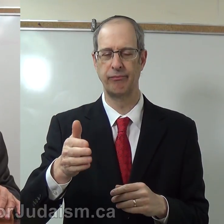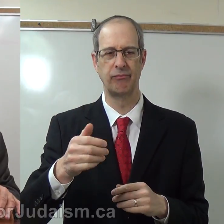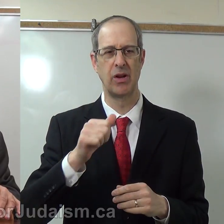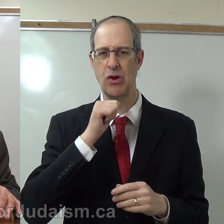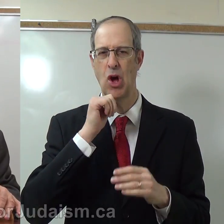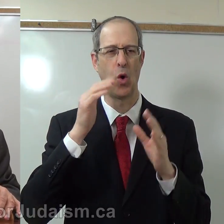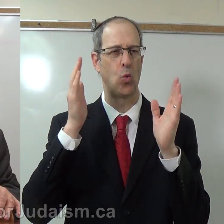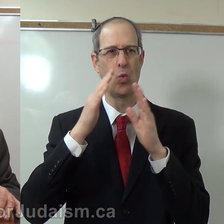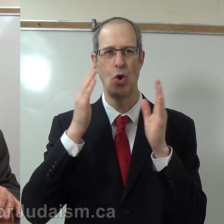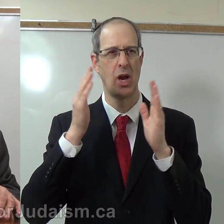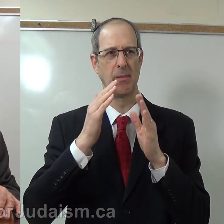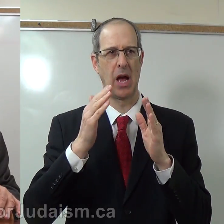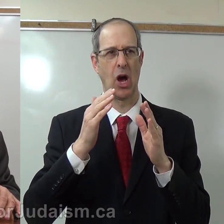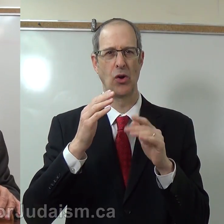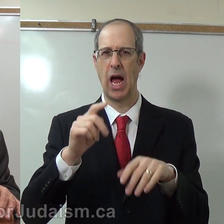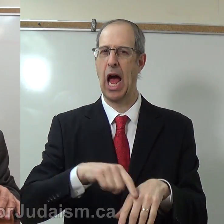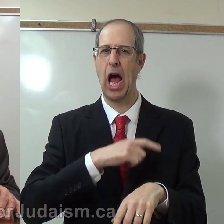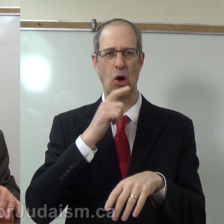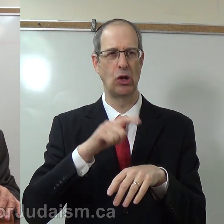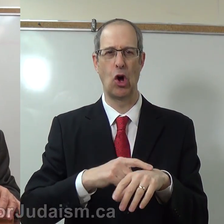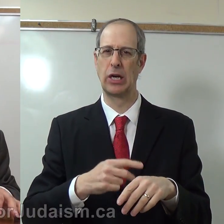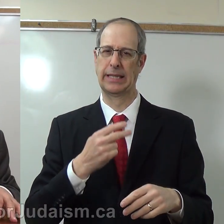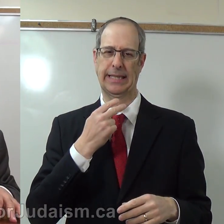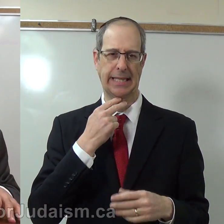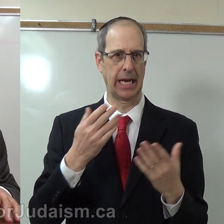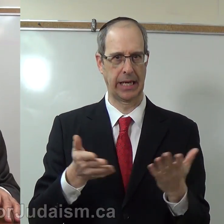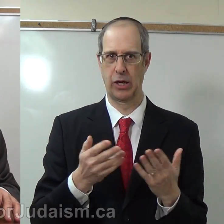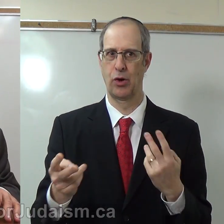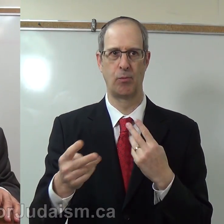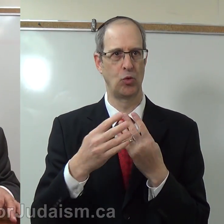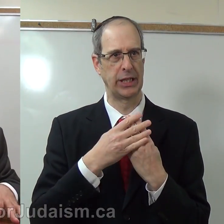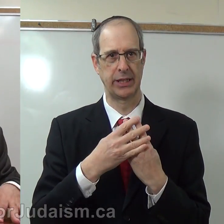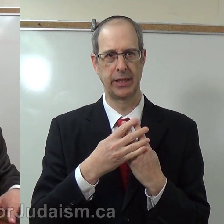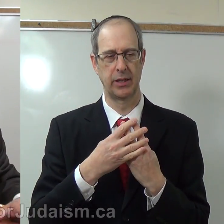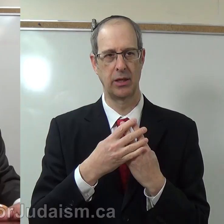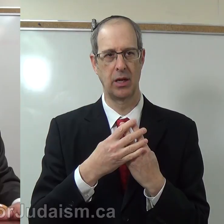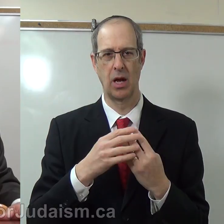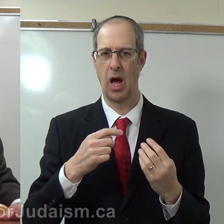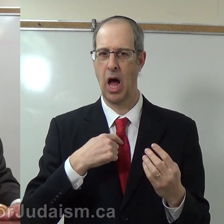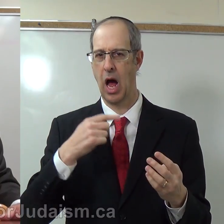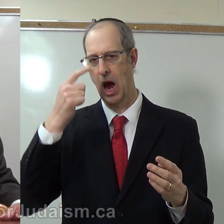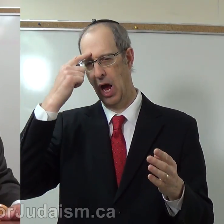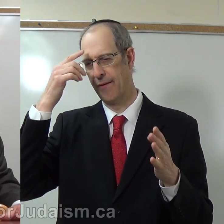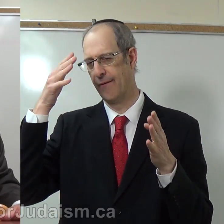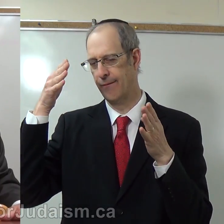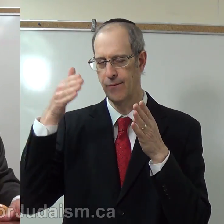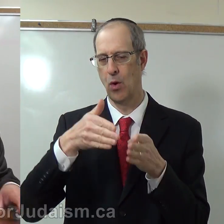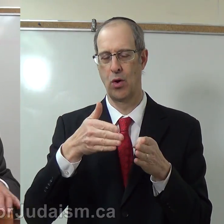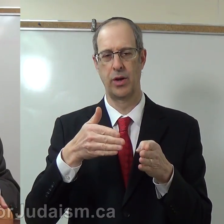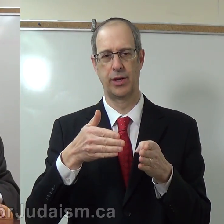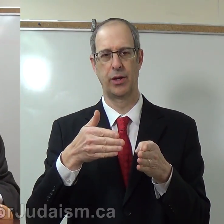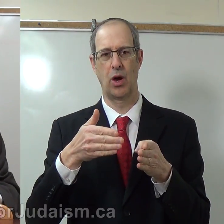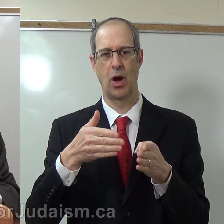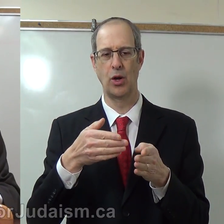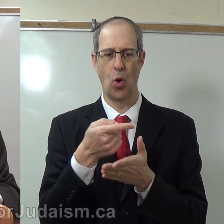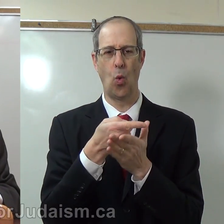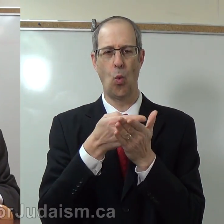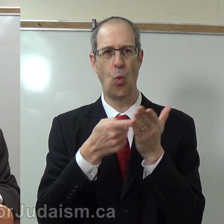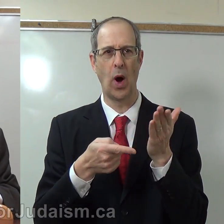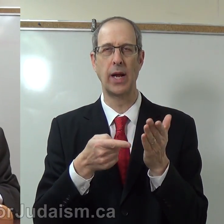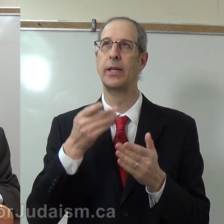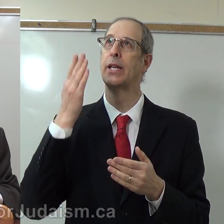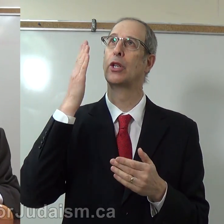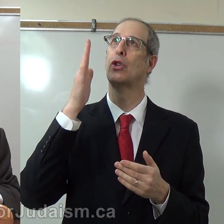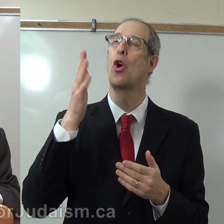worry about how long I'm going to have to be in this prison. He said, all I thought about was what does